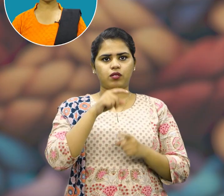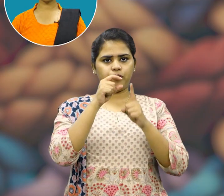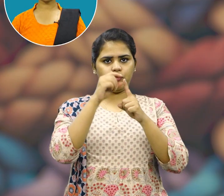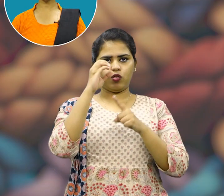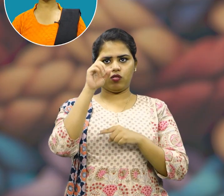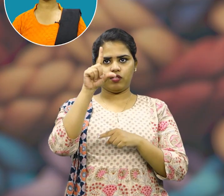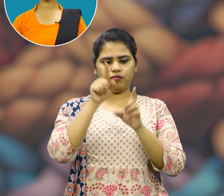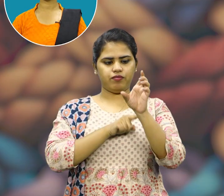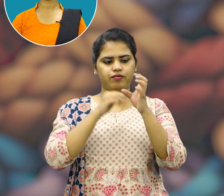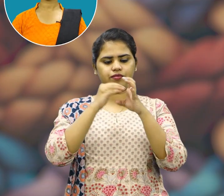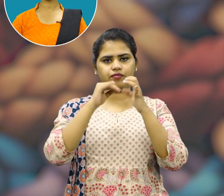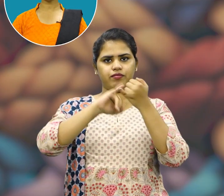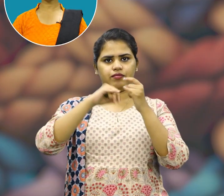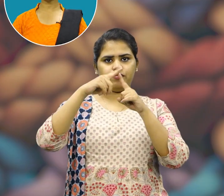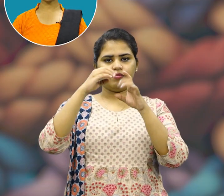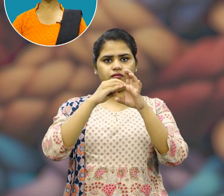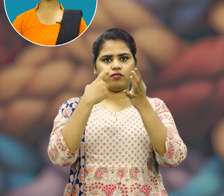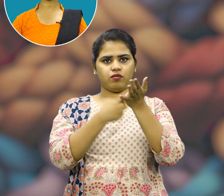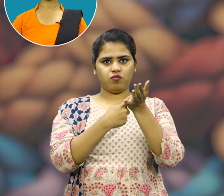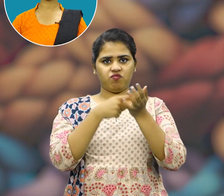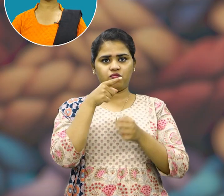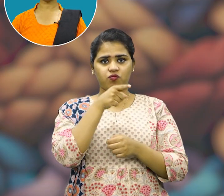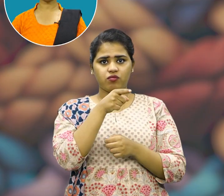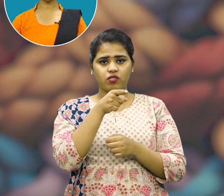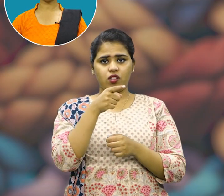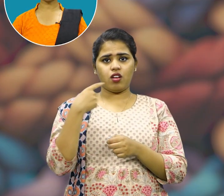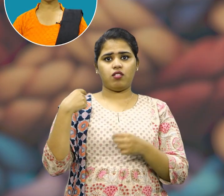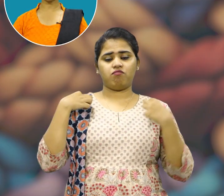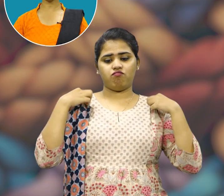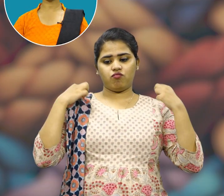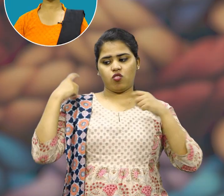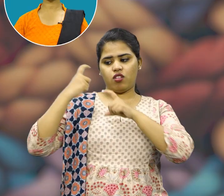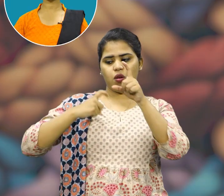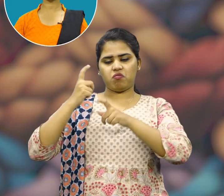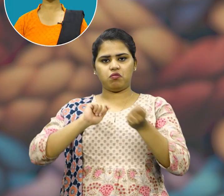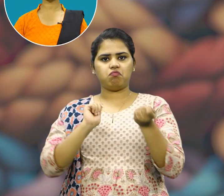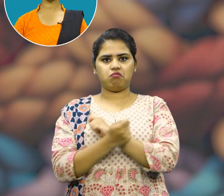Polyester fibers revolutionized the fabric industry